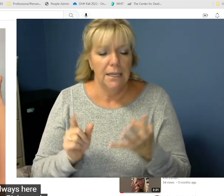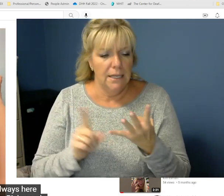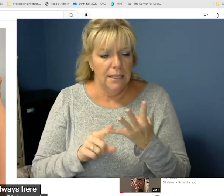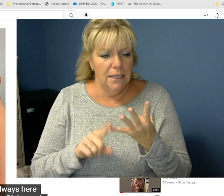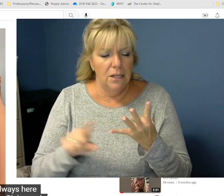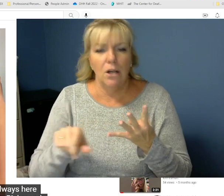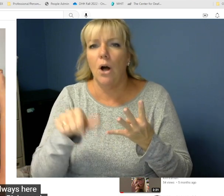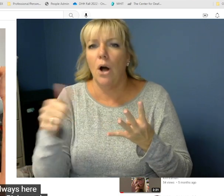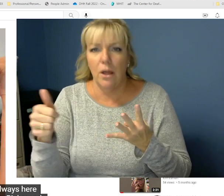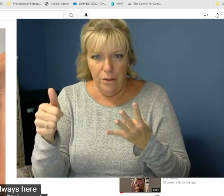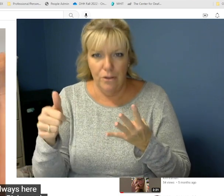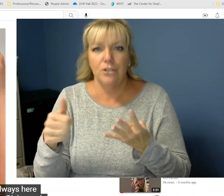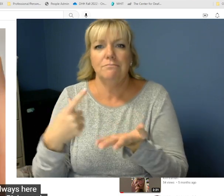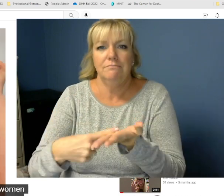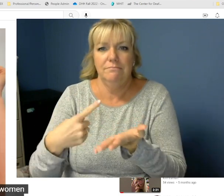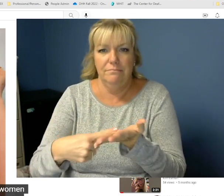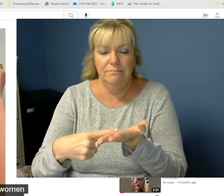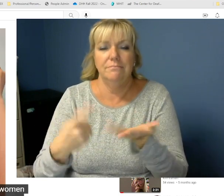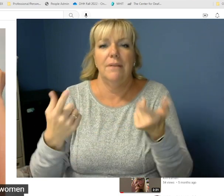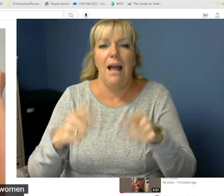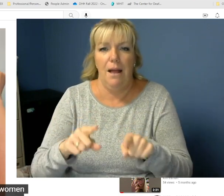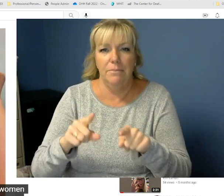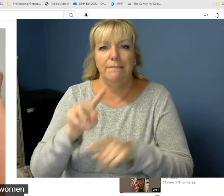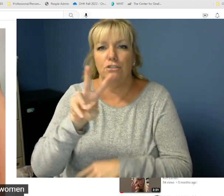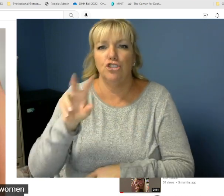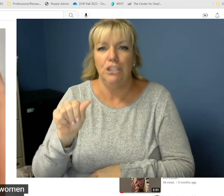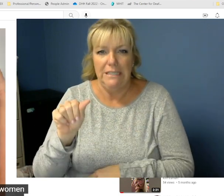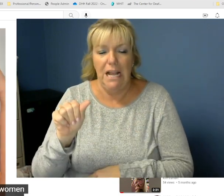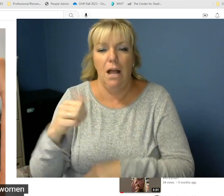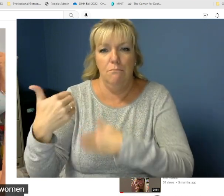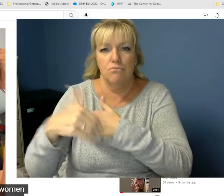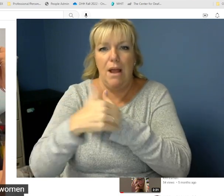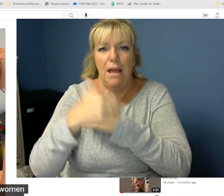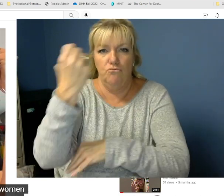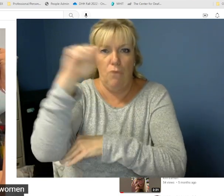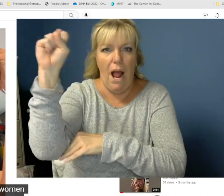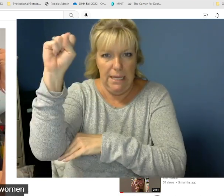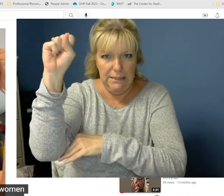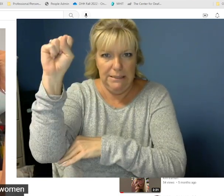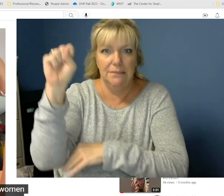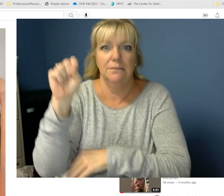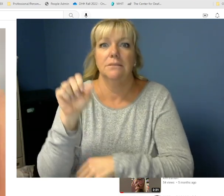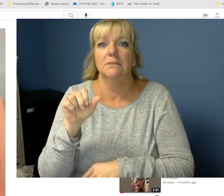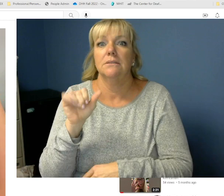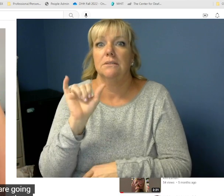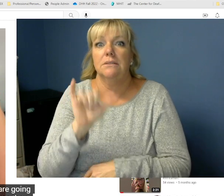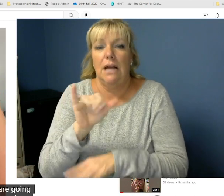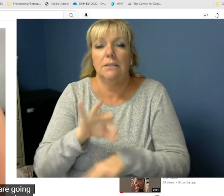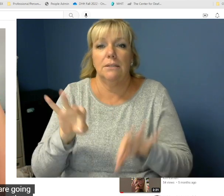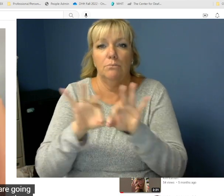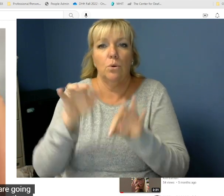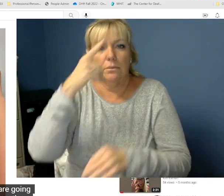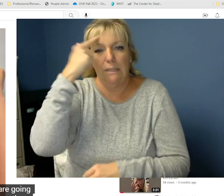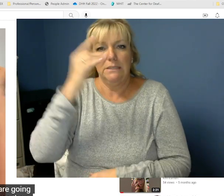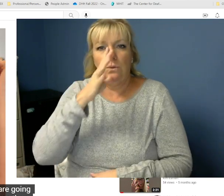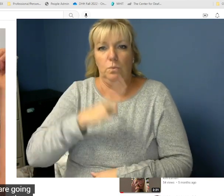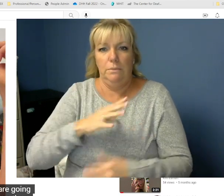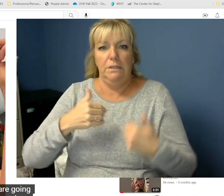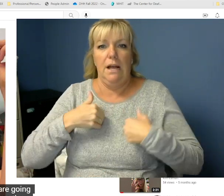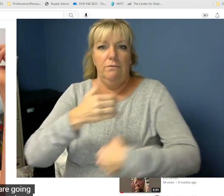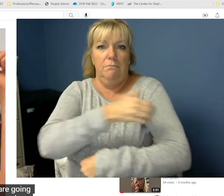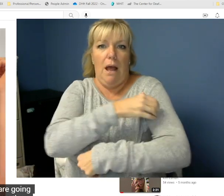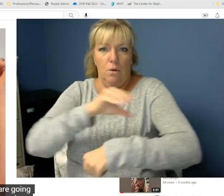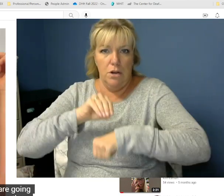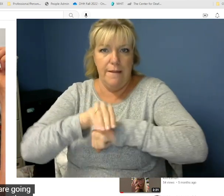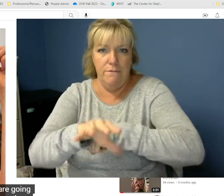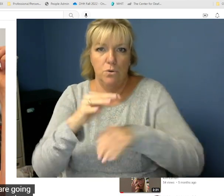we'll do the bread riots in Richmond, and we'll see this is the way that women are going to kind of influence the war. And then the New York draft